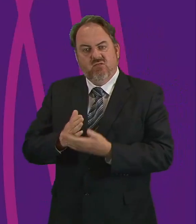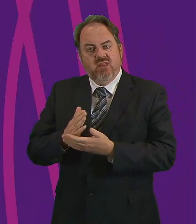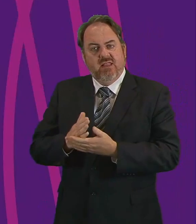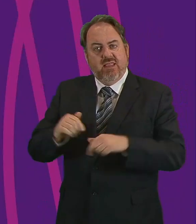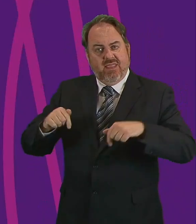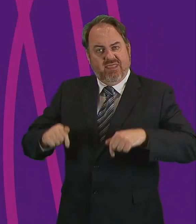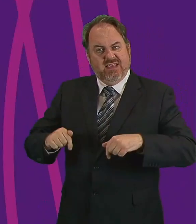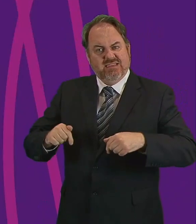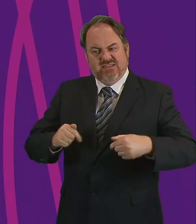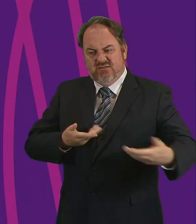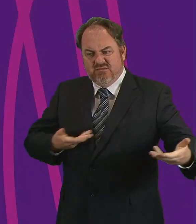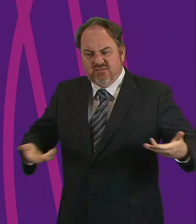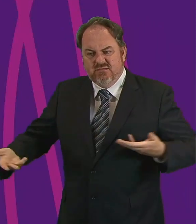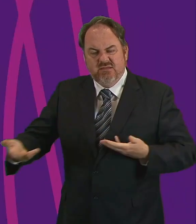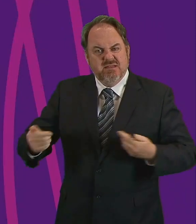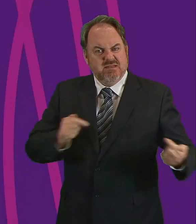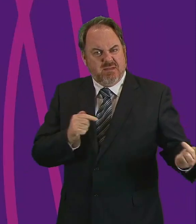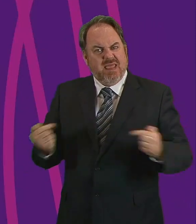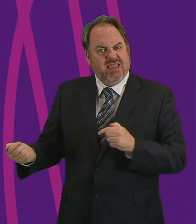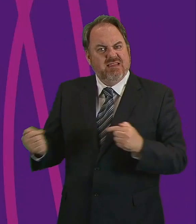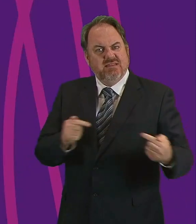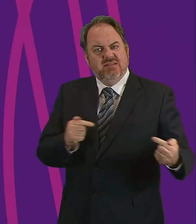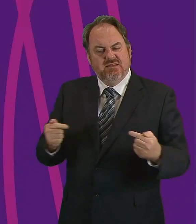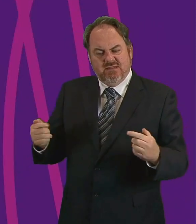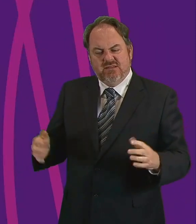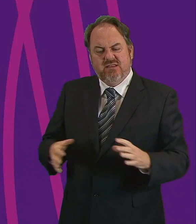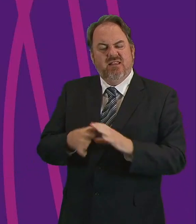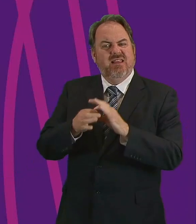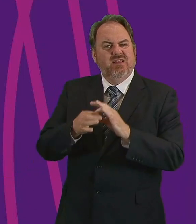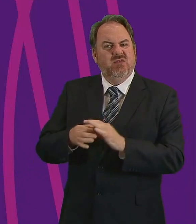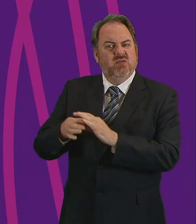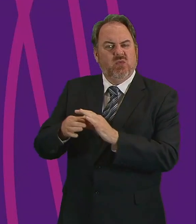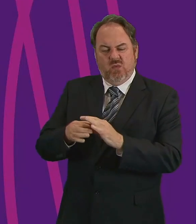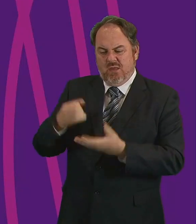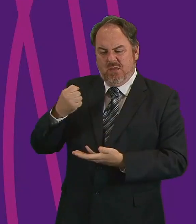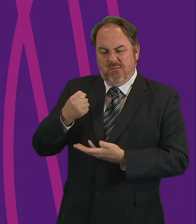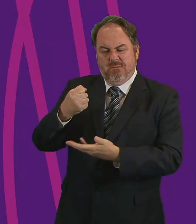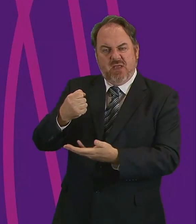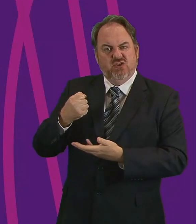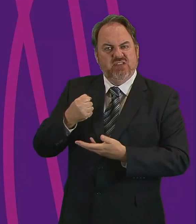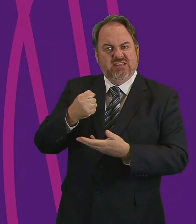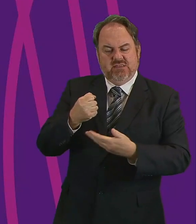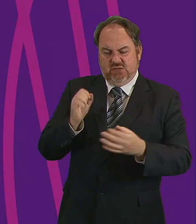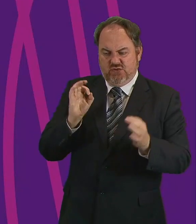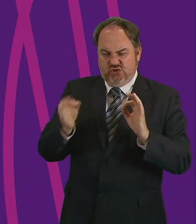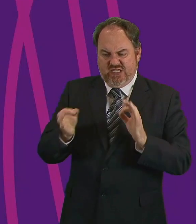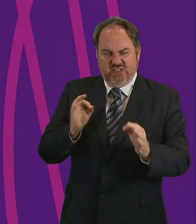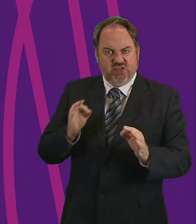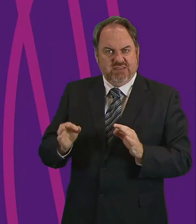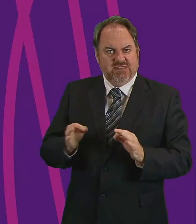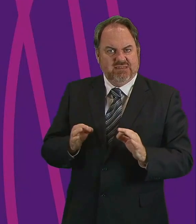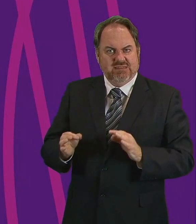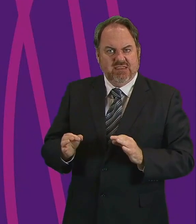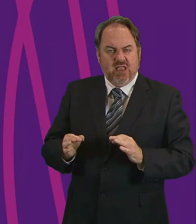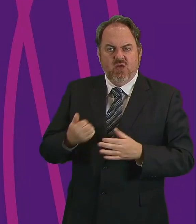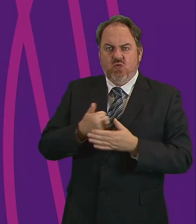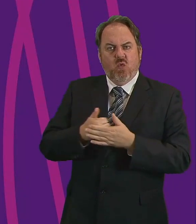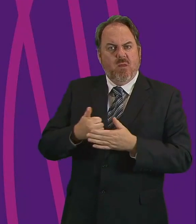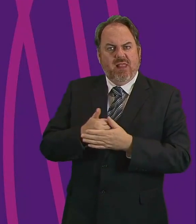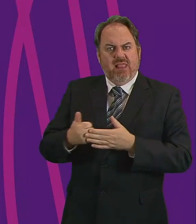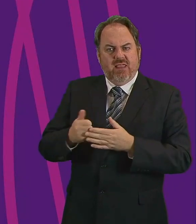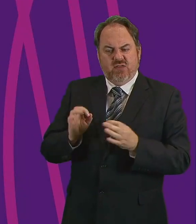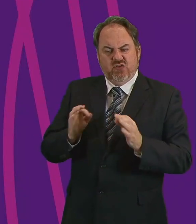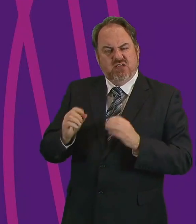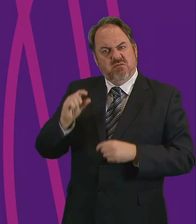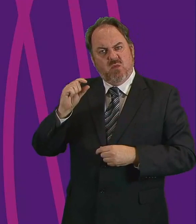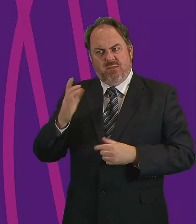in the context of budget revisions on a bigger scale than is typical in our in-year budget revisions.